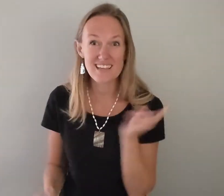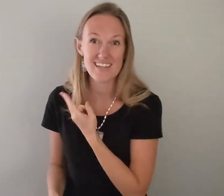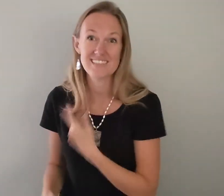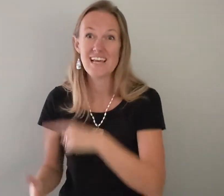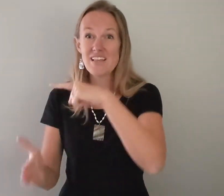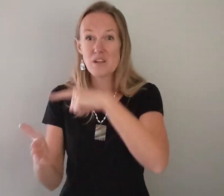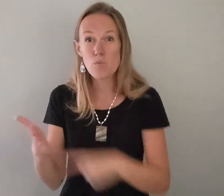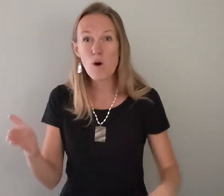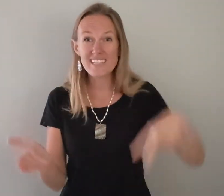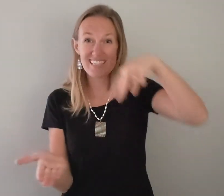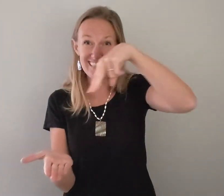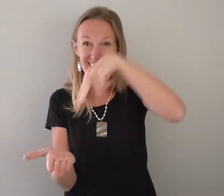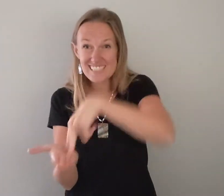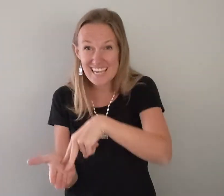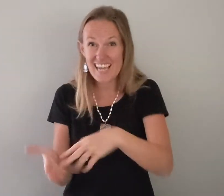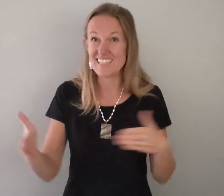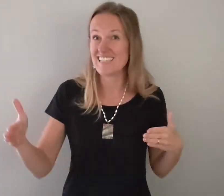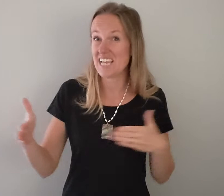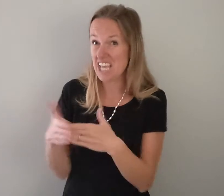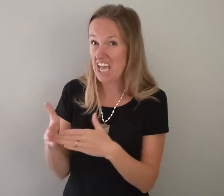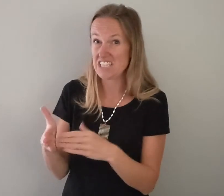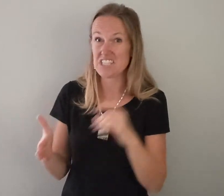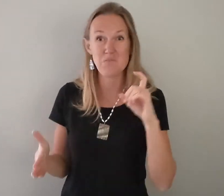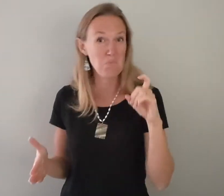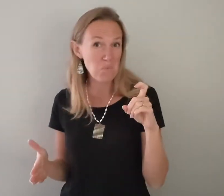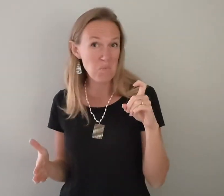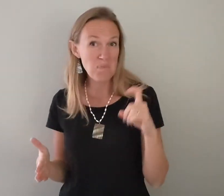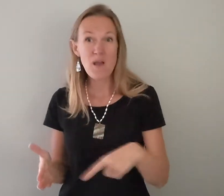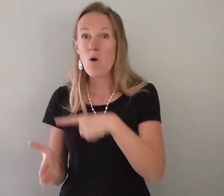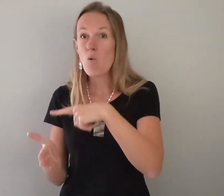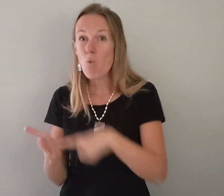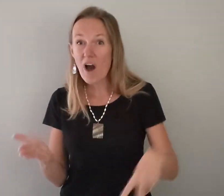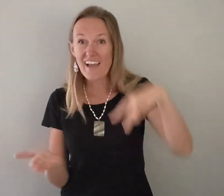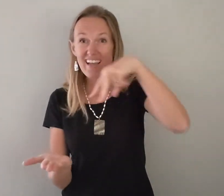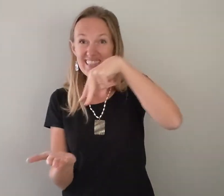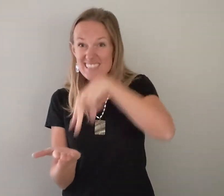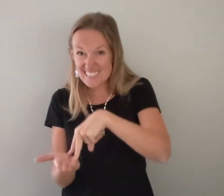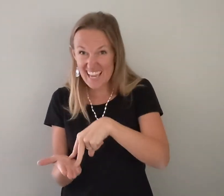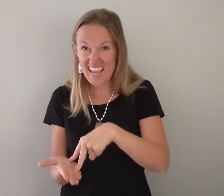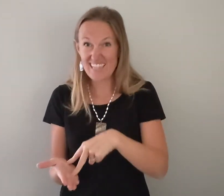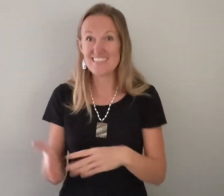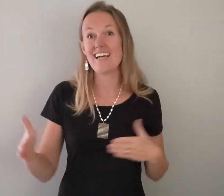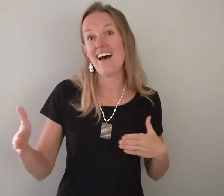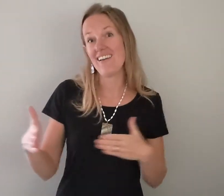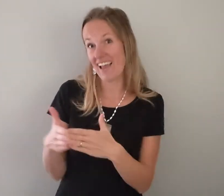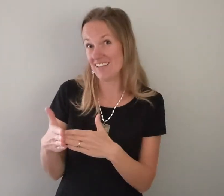us, then what can stand against? What can stand